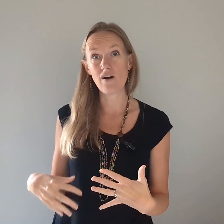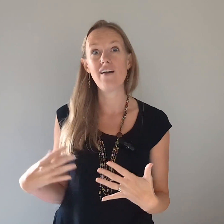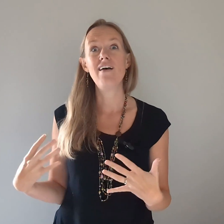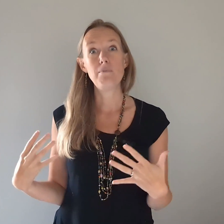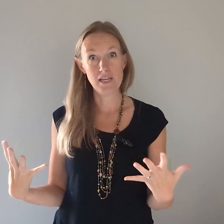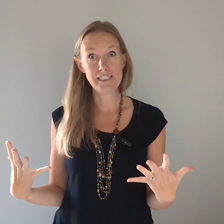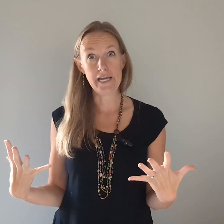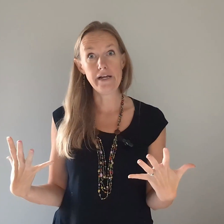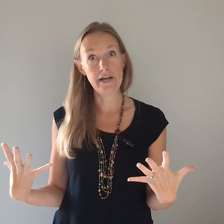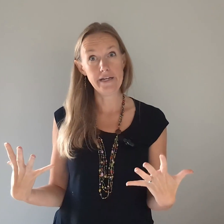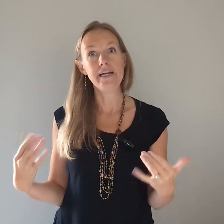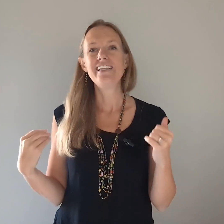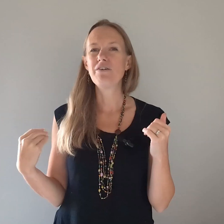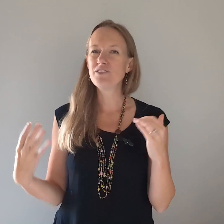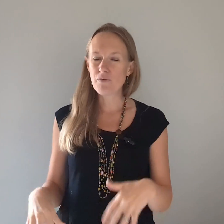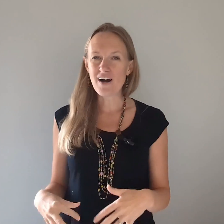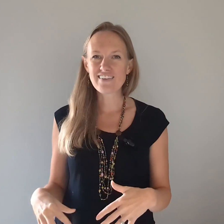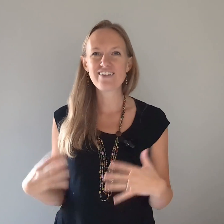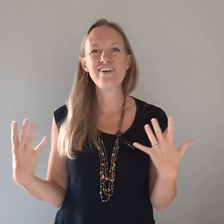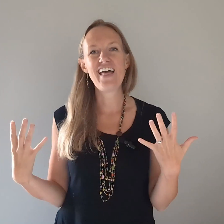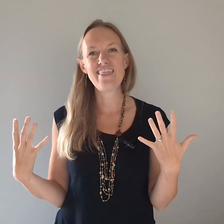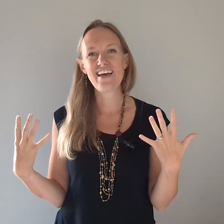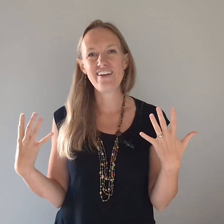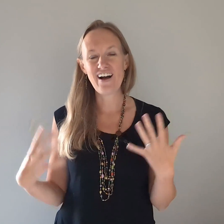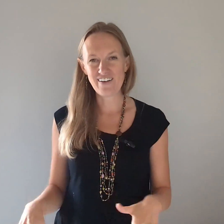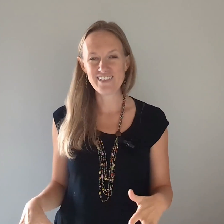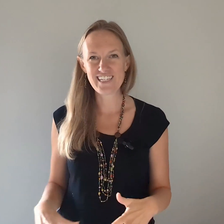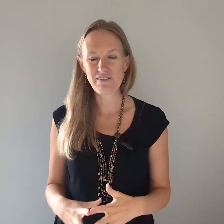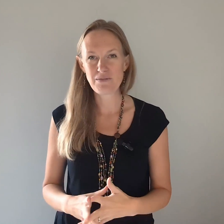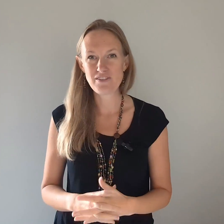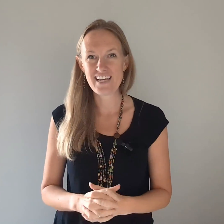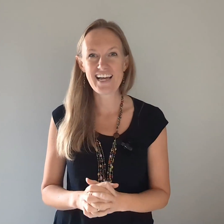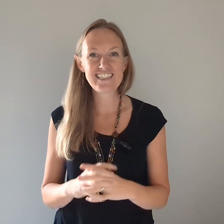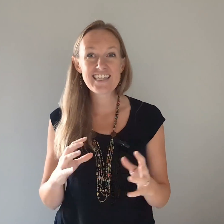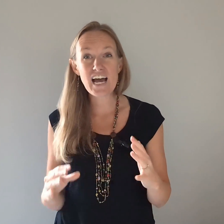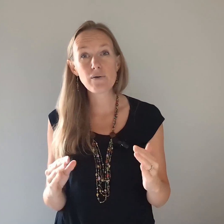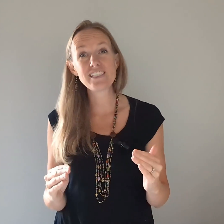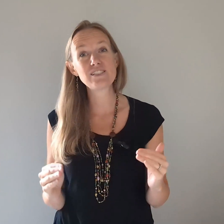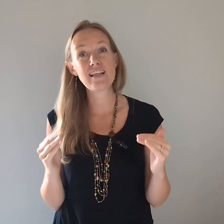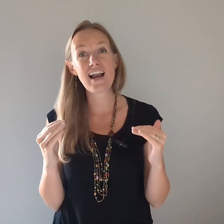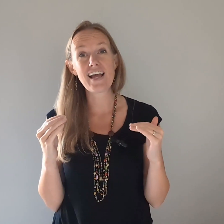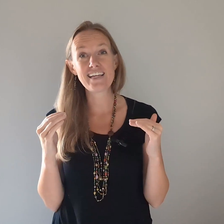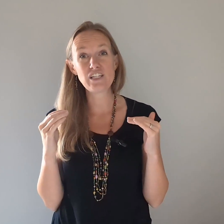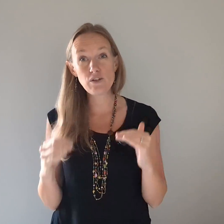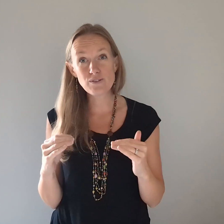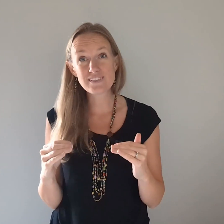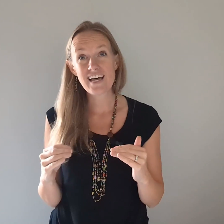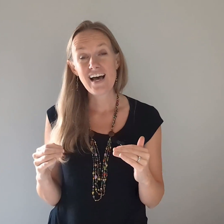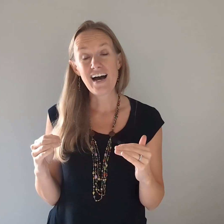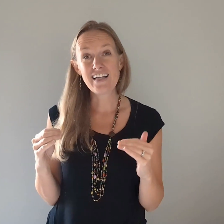4. Big day, right? Then we'll do a walkthrough and then we'll sign with the music. I did it that way just so that I can use